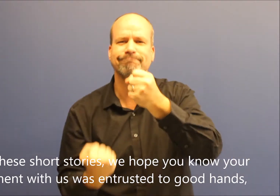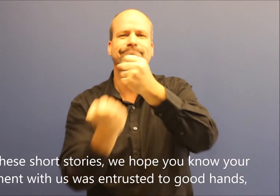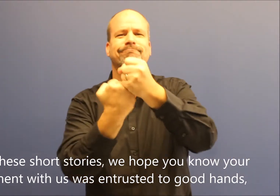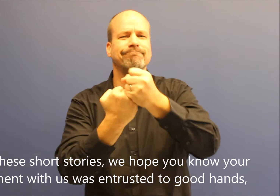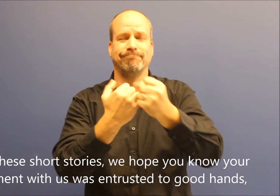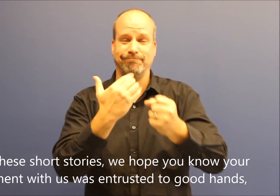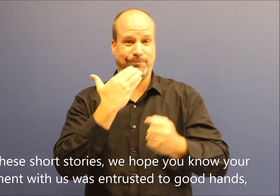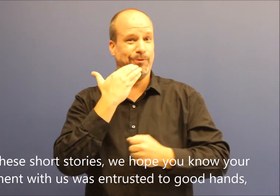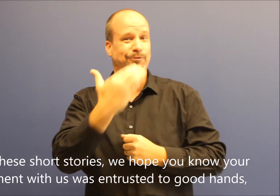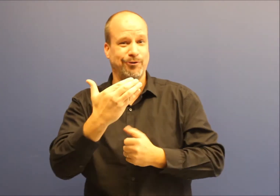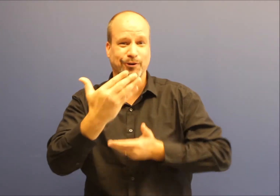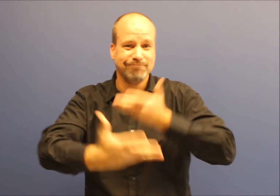hands,